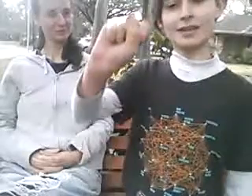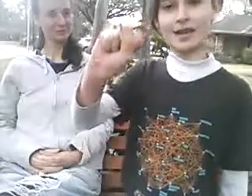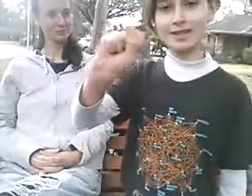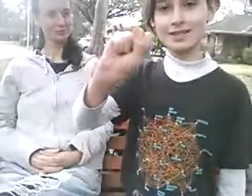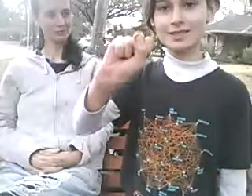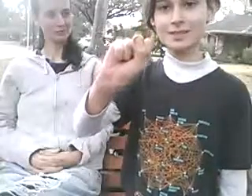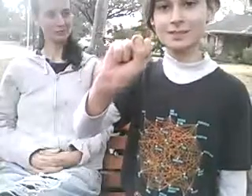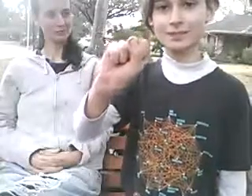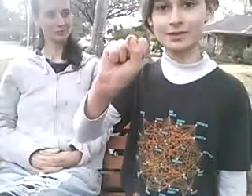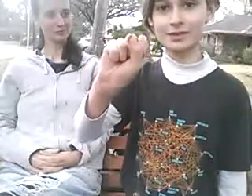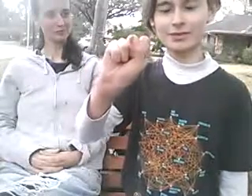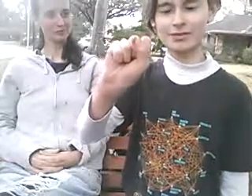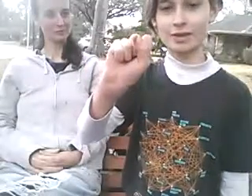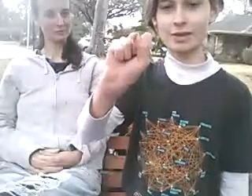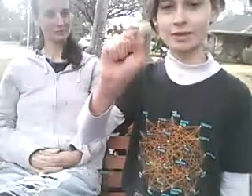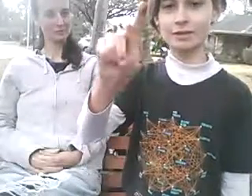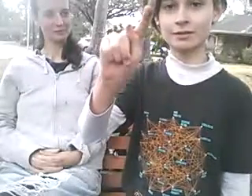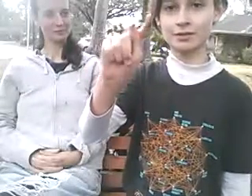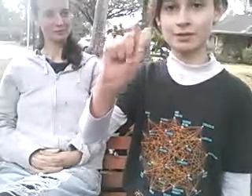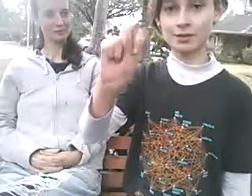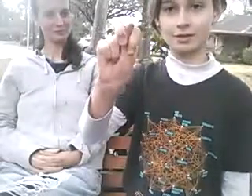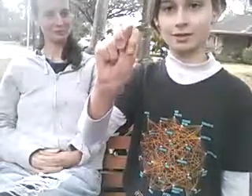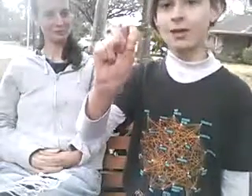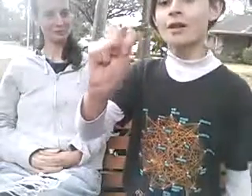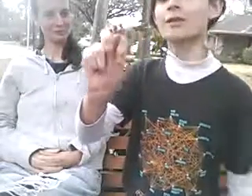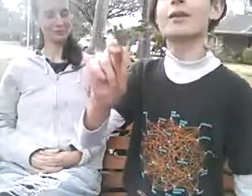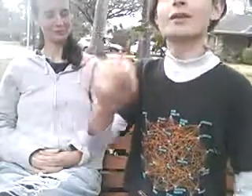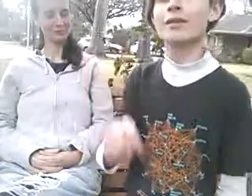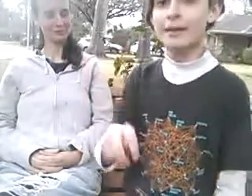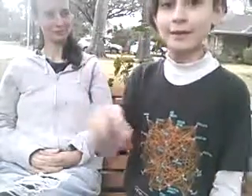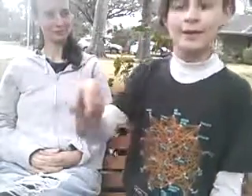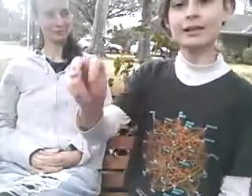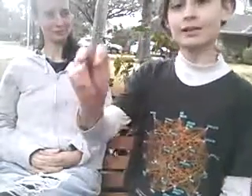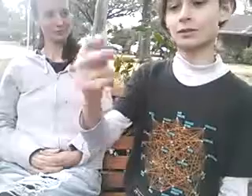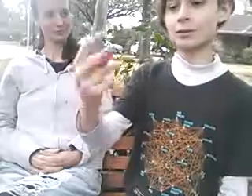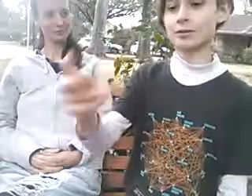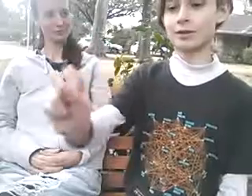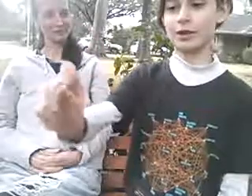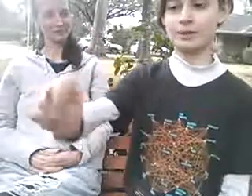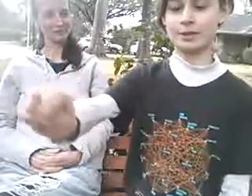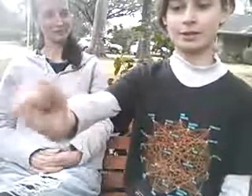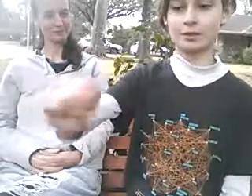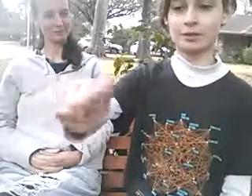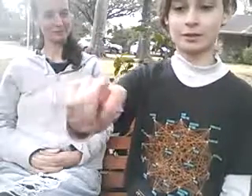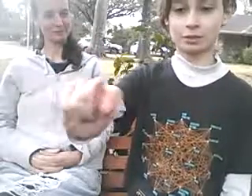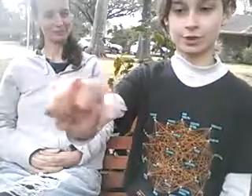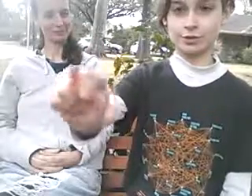then S, and then T. Which I like to do with, instead of like just like